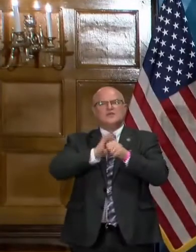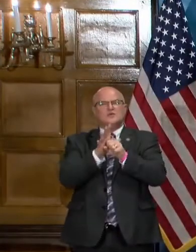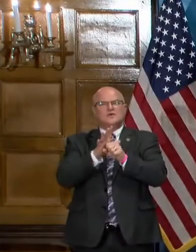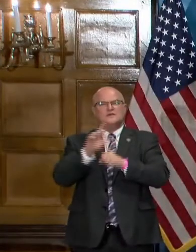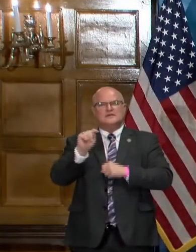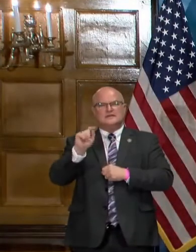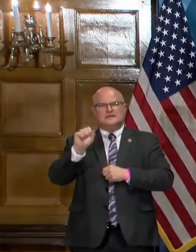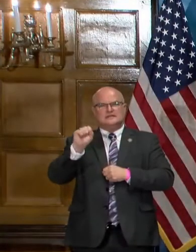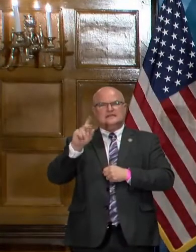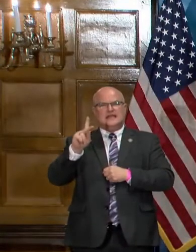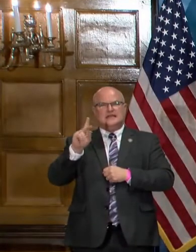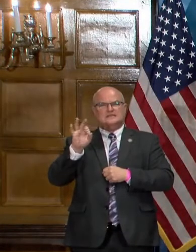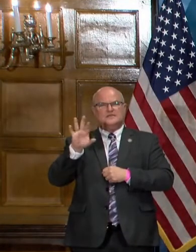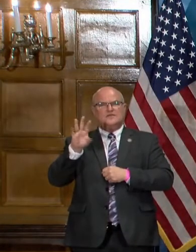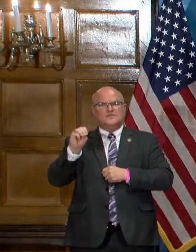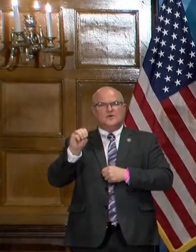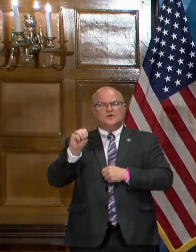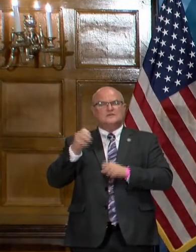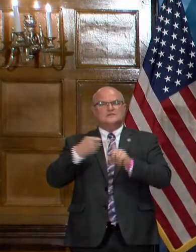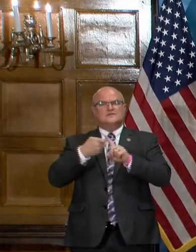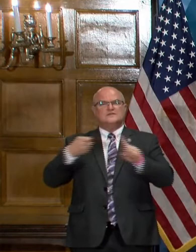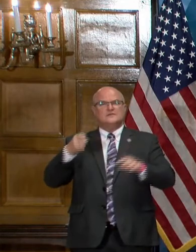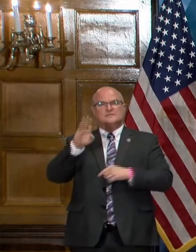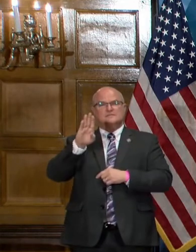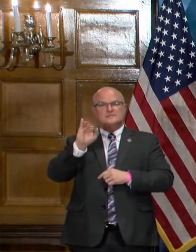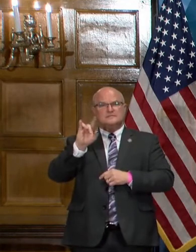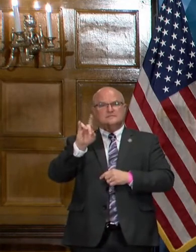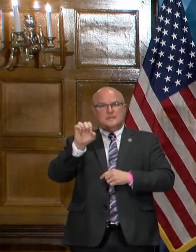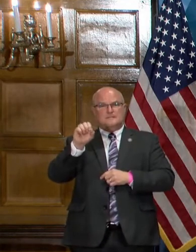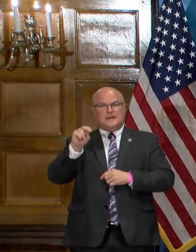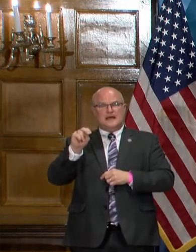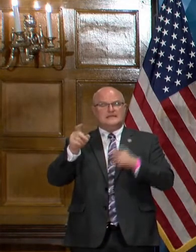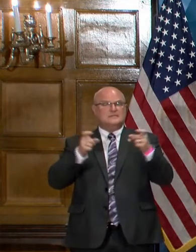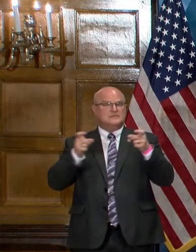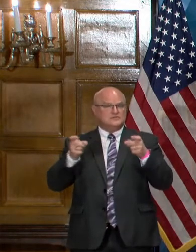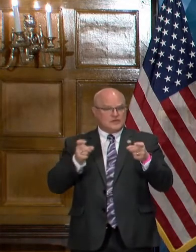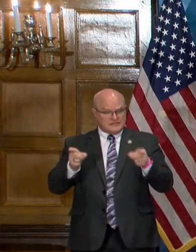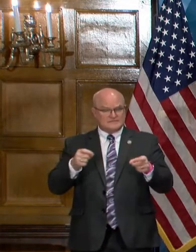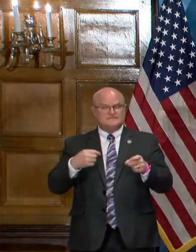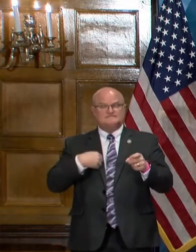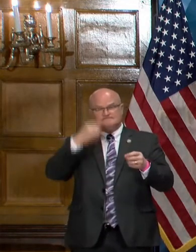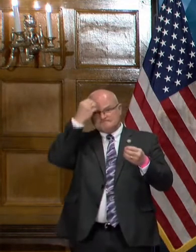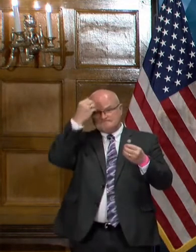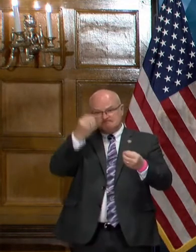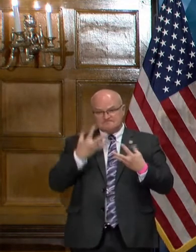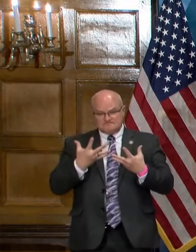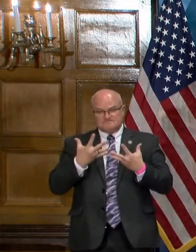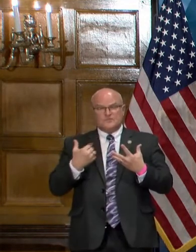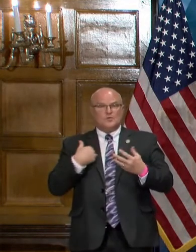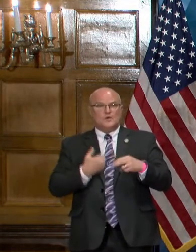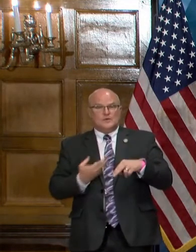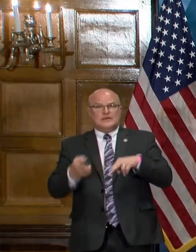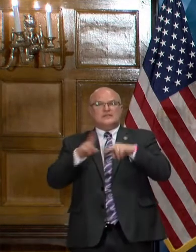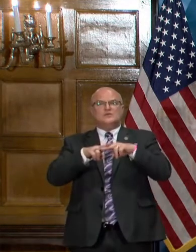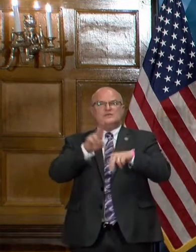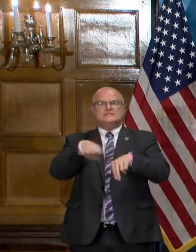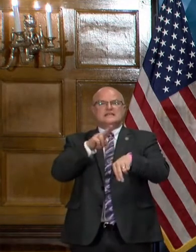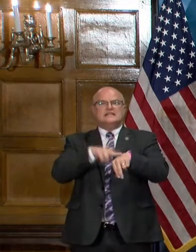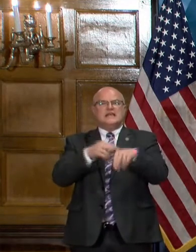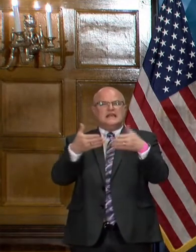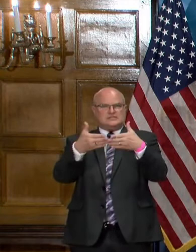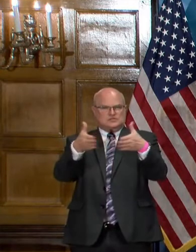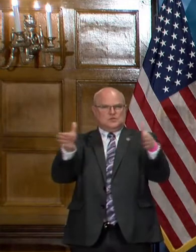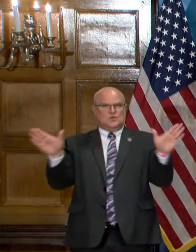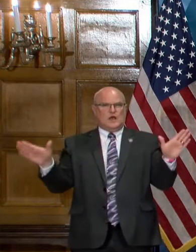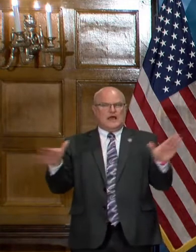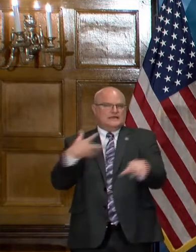task force of the Biden administration today, I've been advised that we will increase nationwide